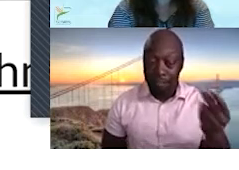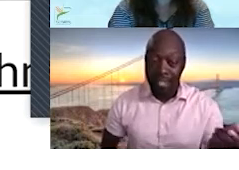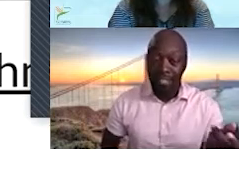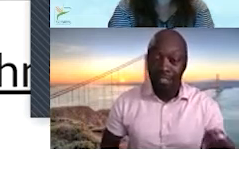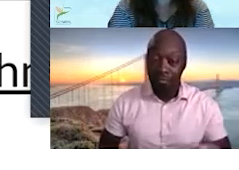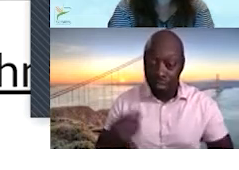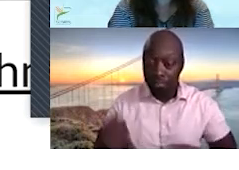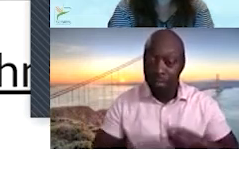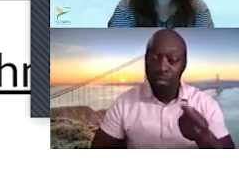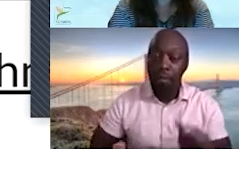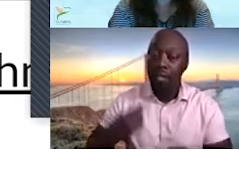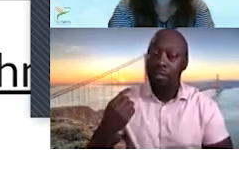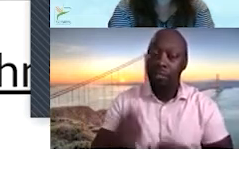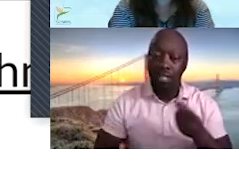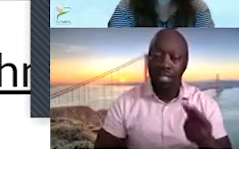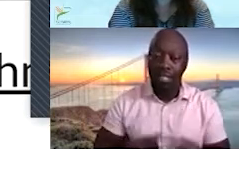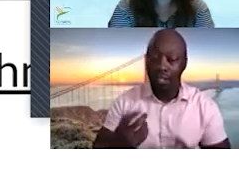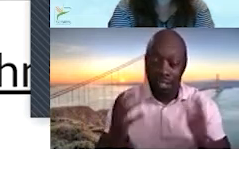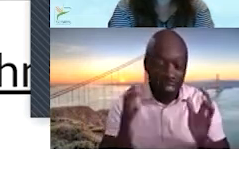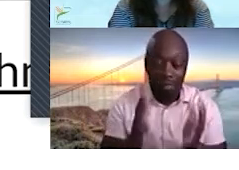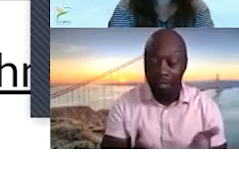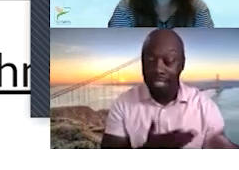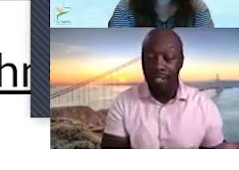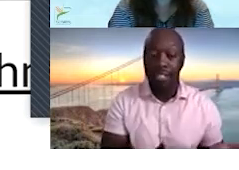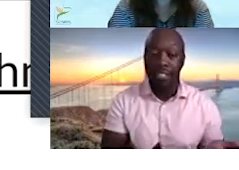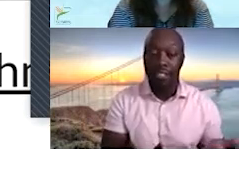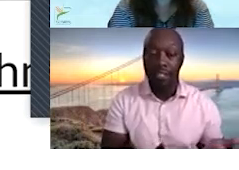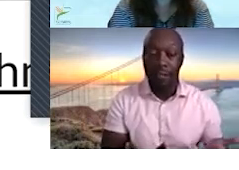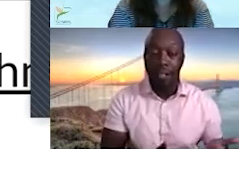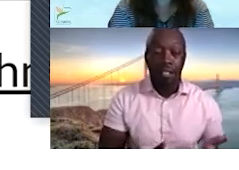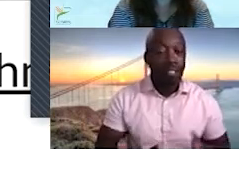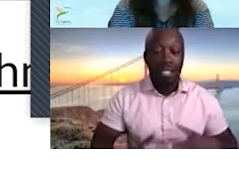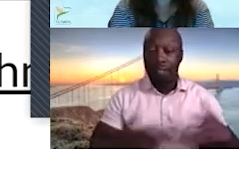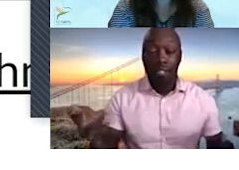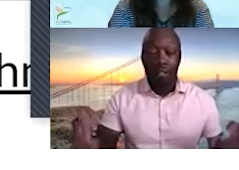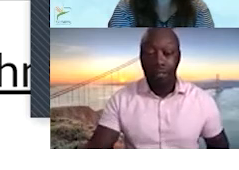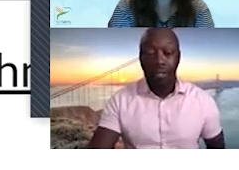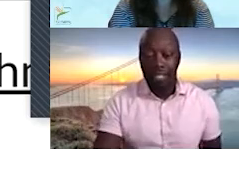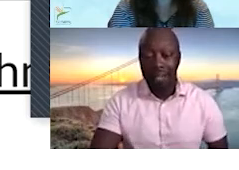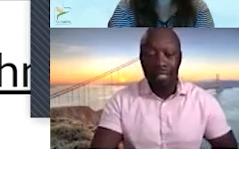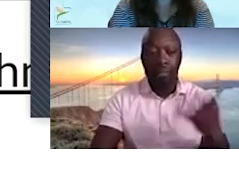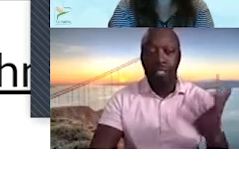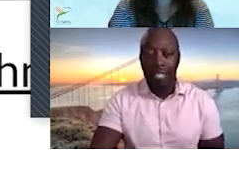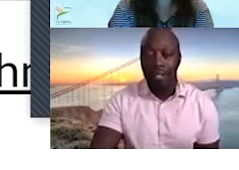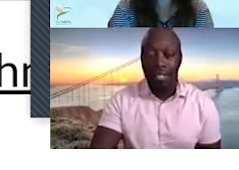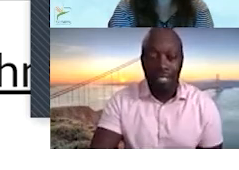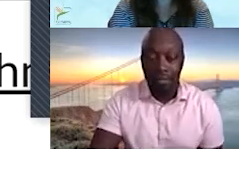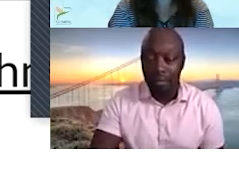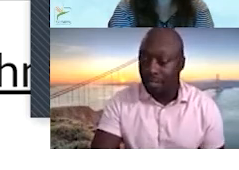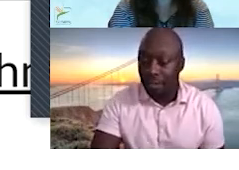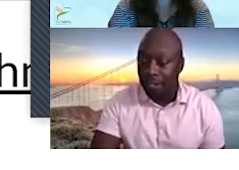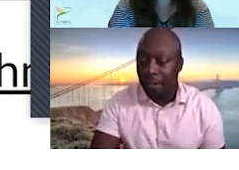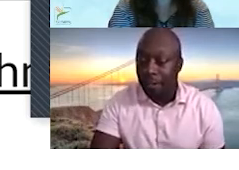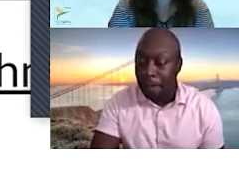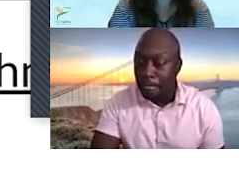on signs, maybe you'll pick up some more signs. Oh, good thing we already started this. You never know what can happen, especially nowadays with